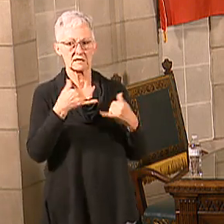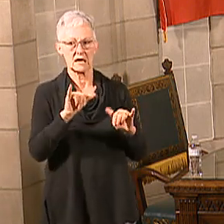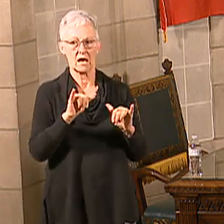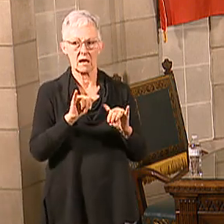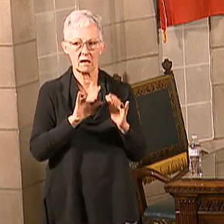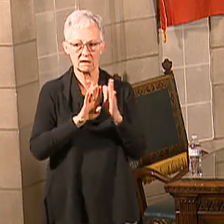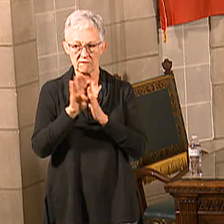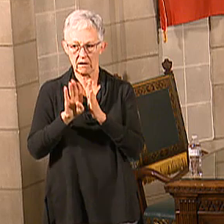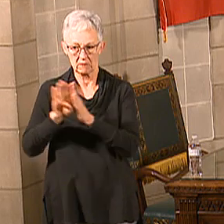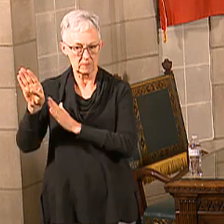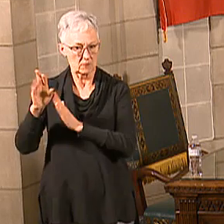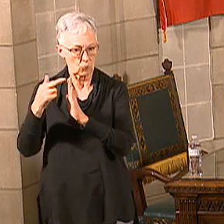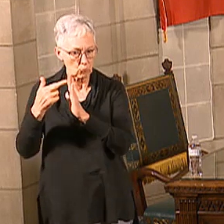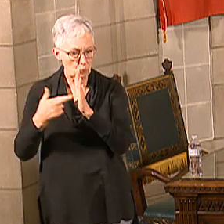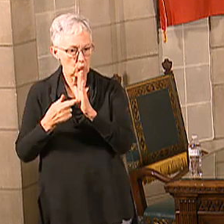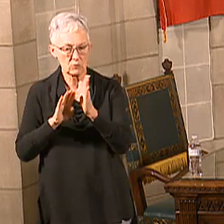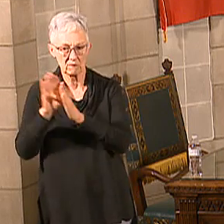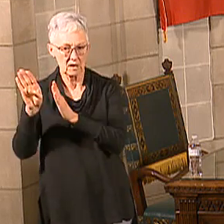that timeline.